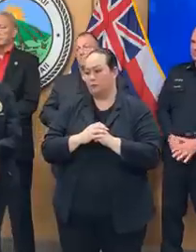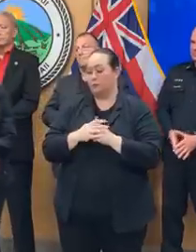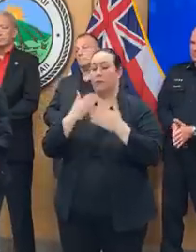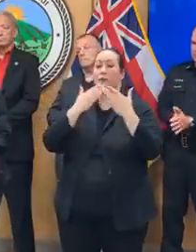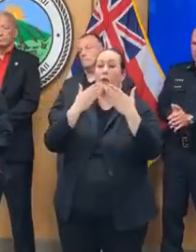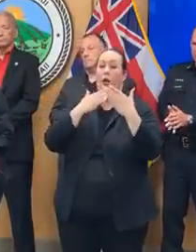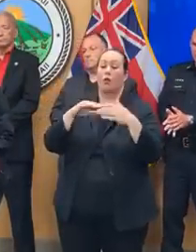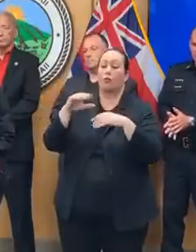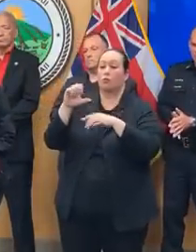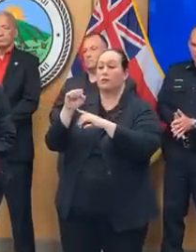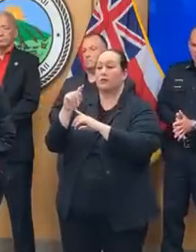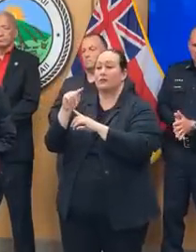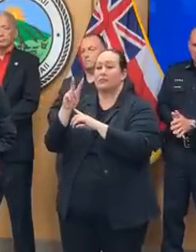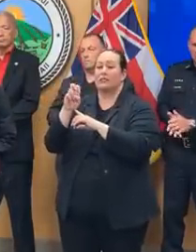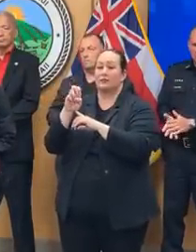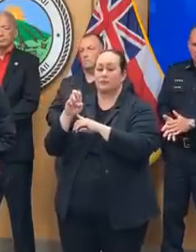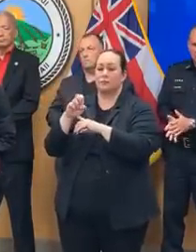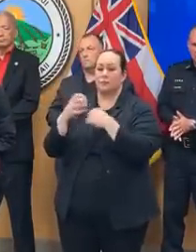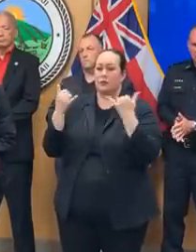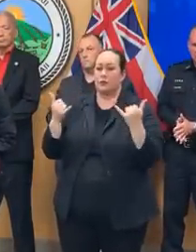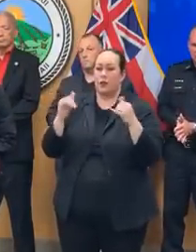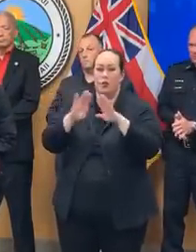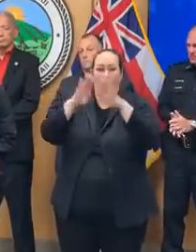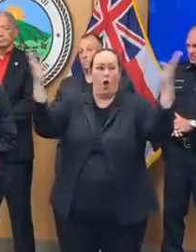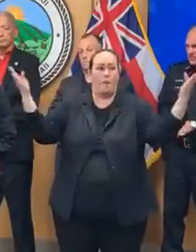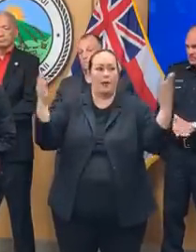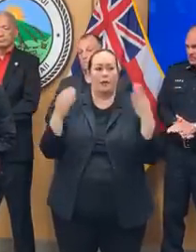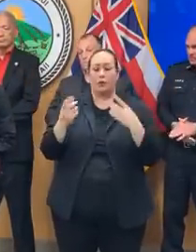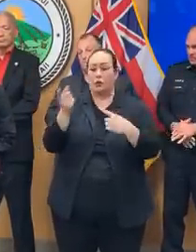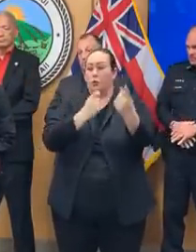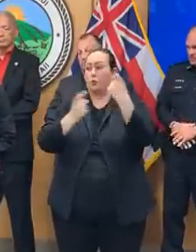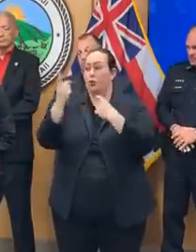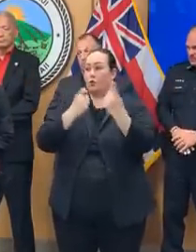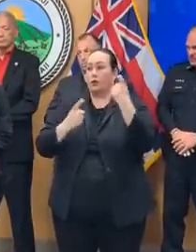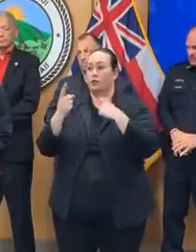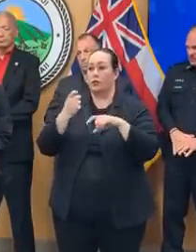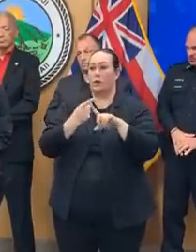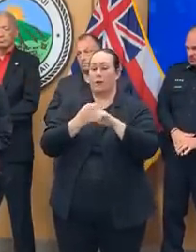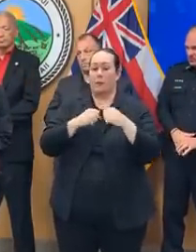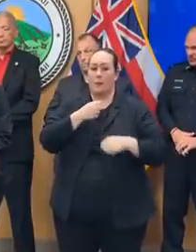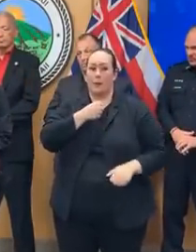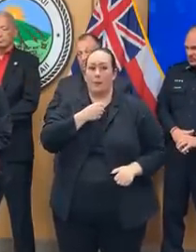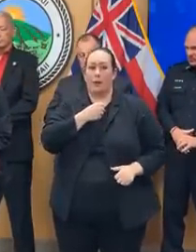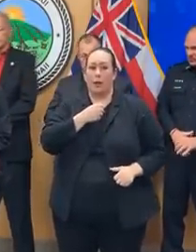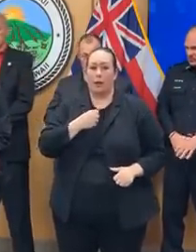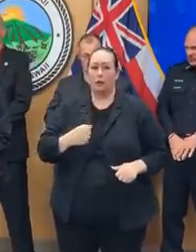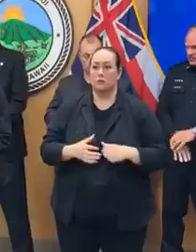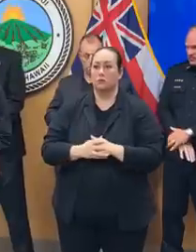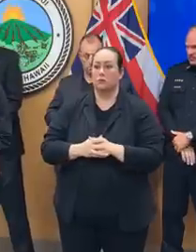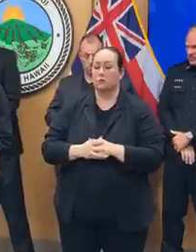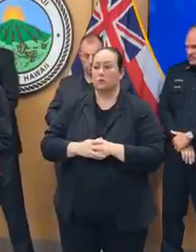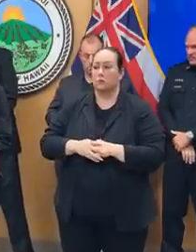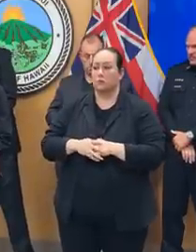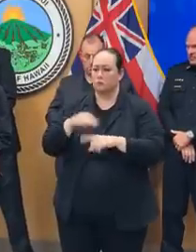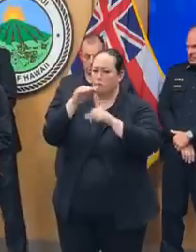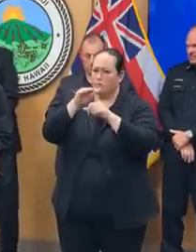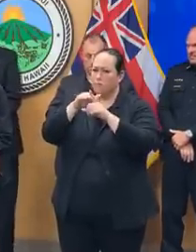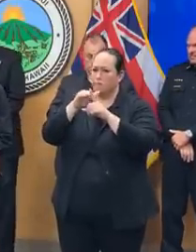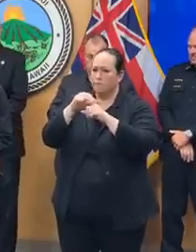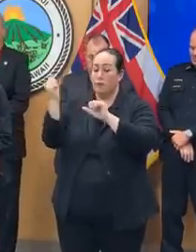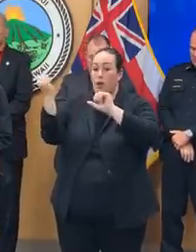I have. Mahalo, Steve. Now I would like to open up to questions from the media. I'd like to remind everyone that we welcome